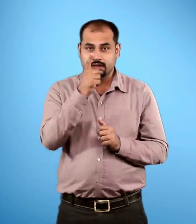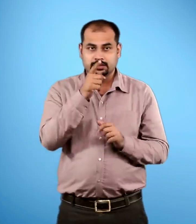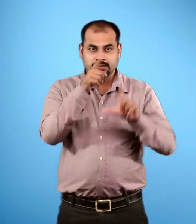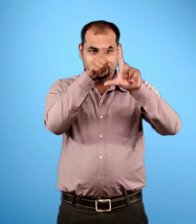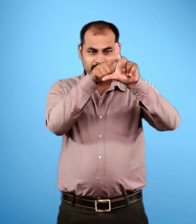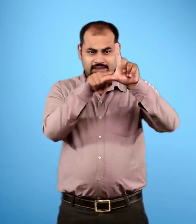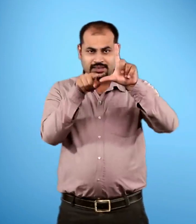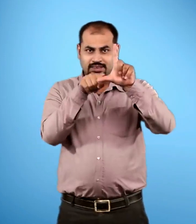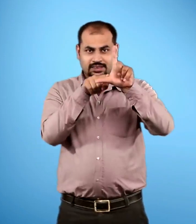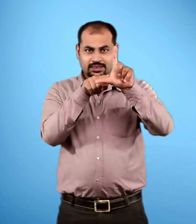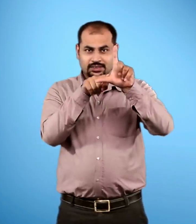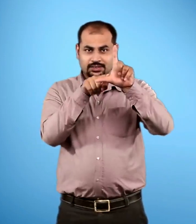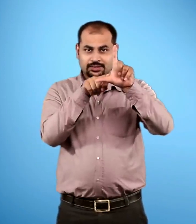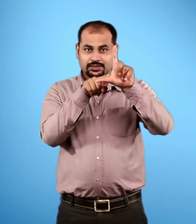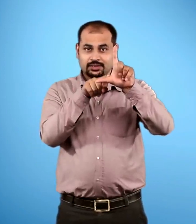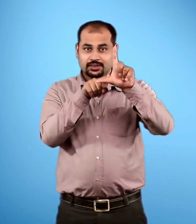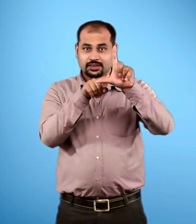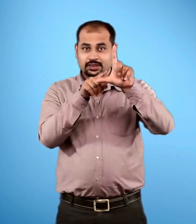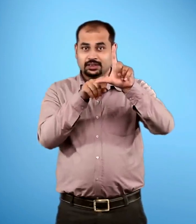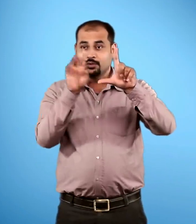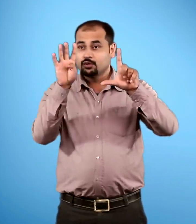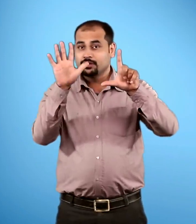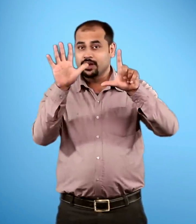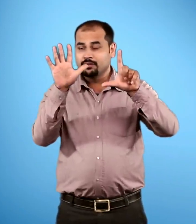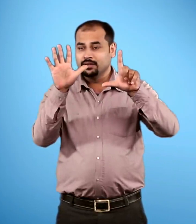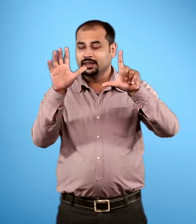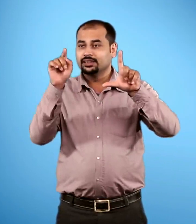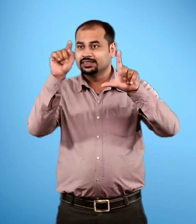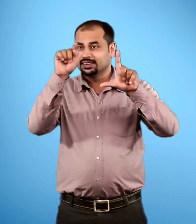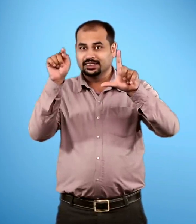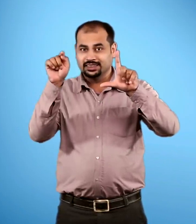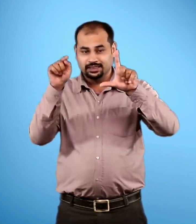is turning by 45 degrees each time.